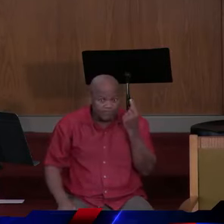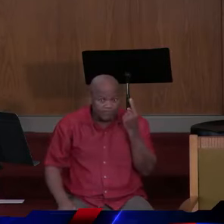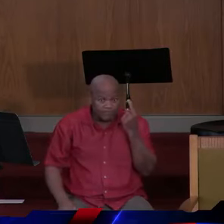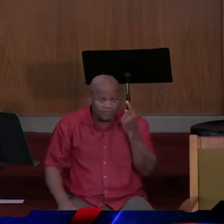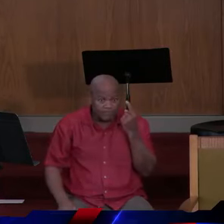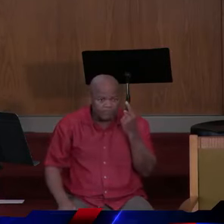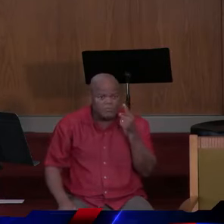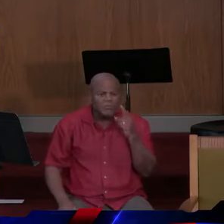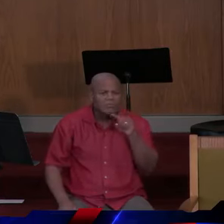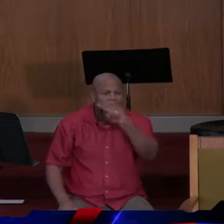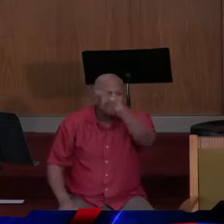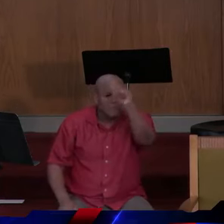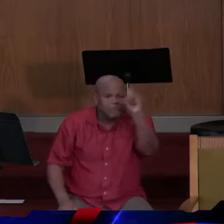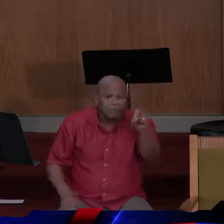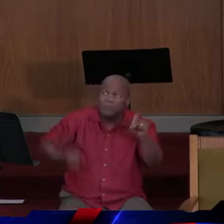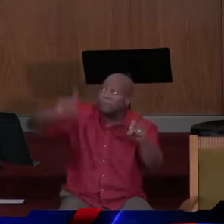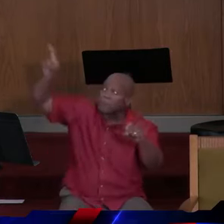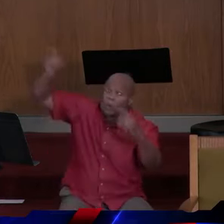you called?